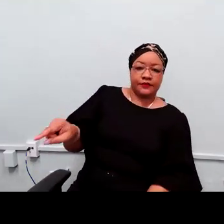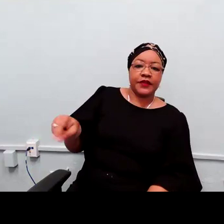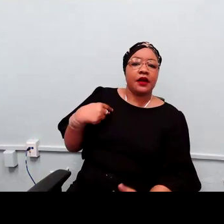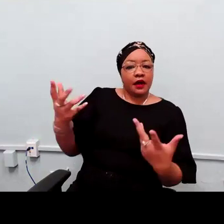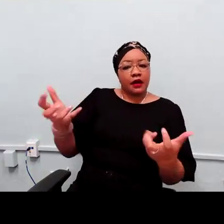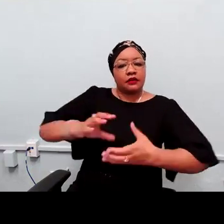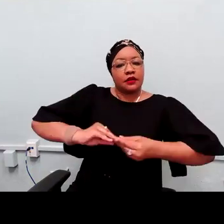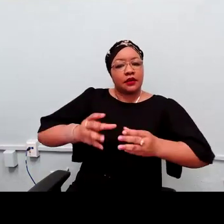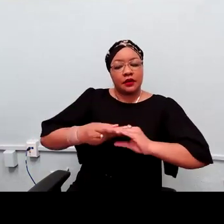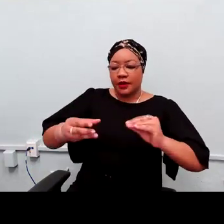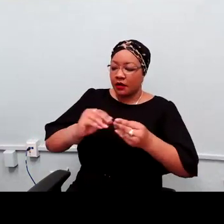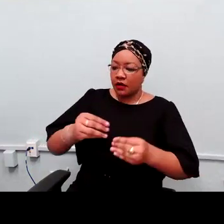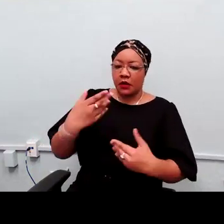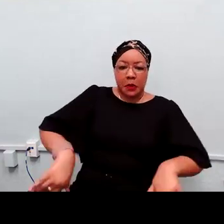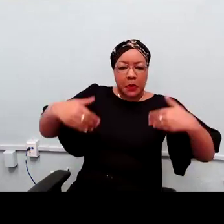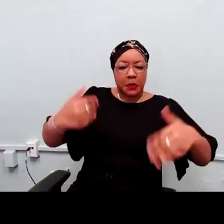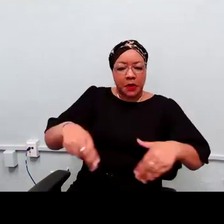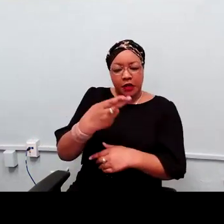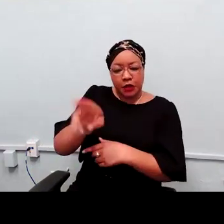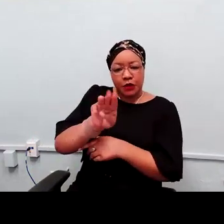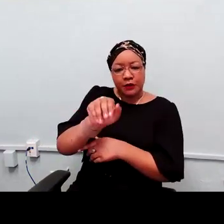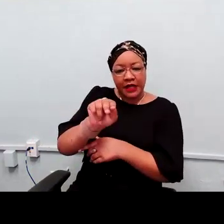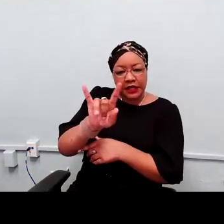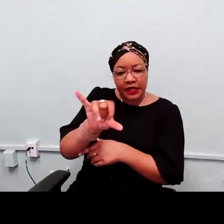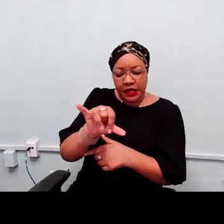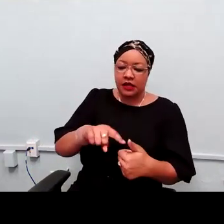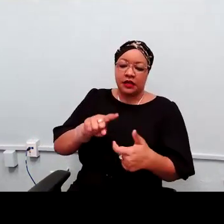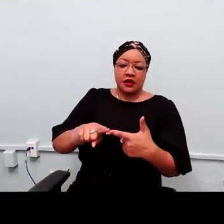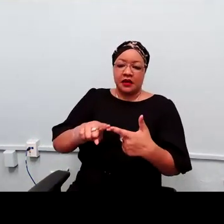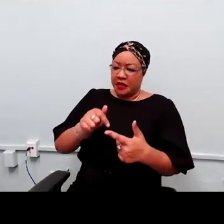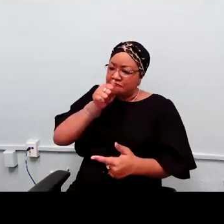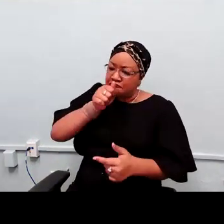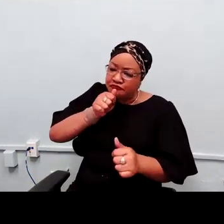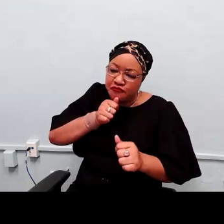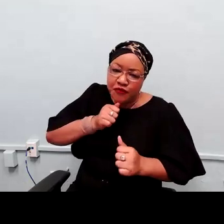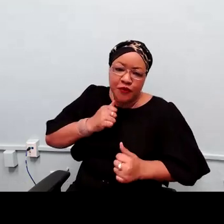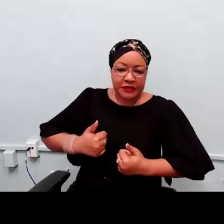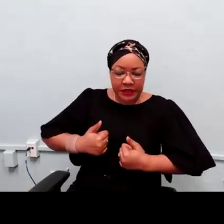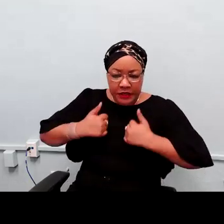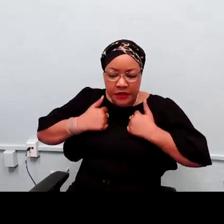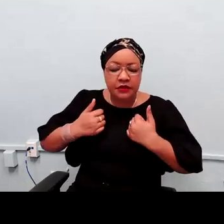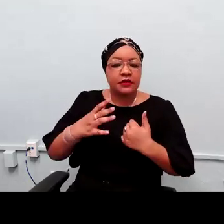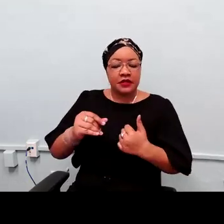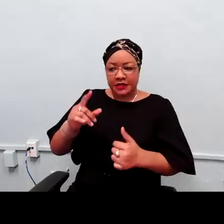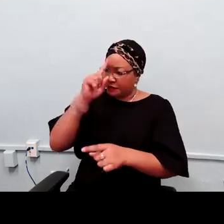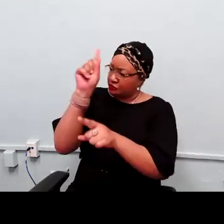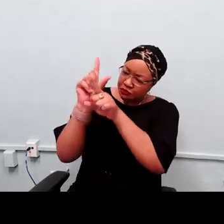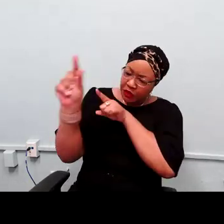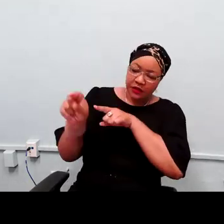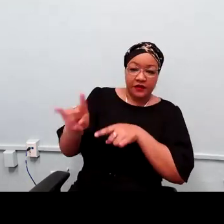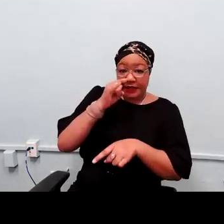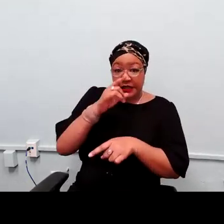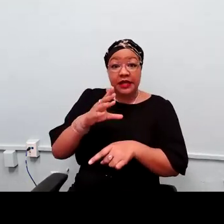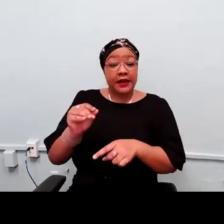about the humanity, the resilience, the brilliance of kids on the street. And it's centered around the main